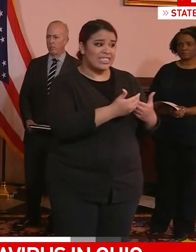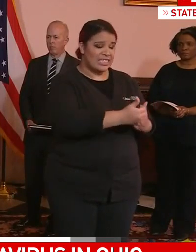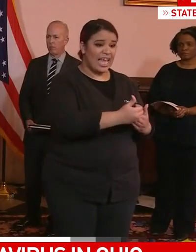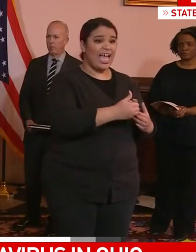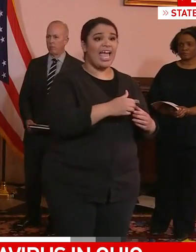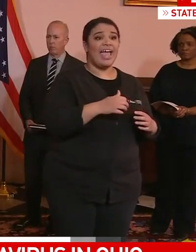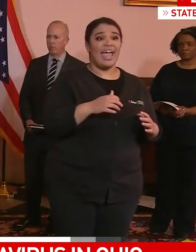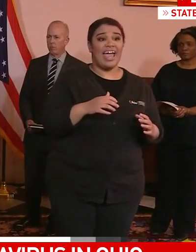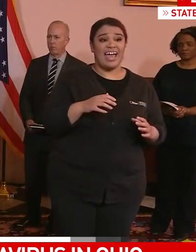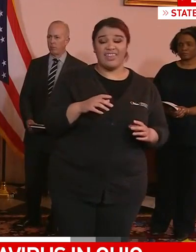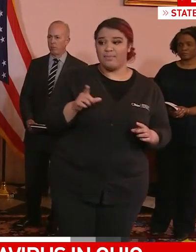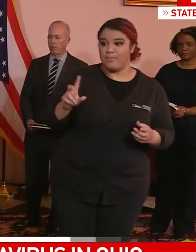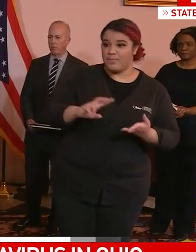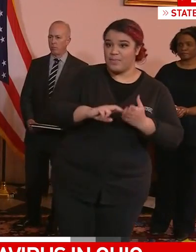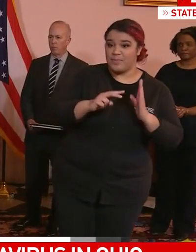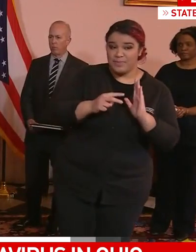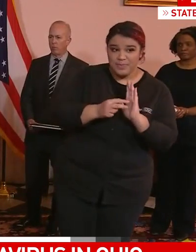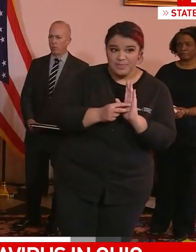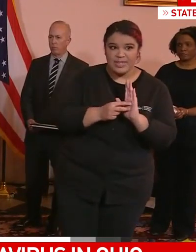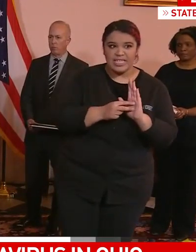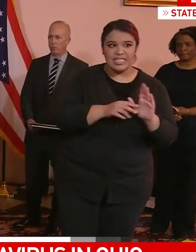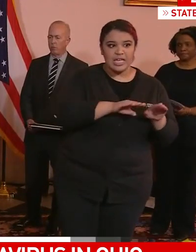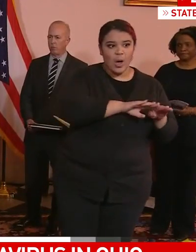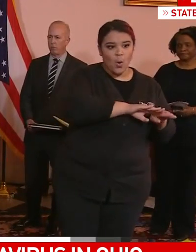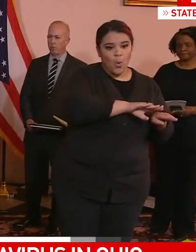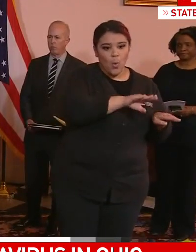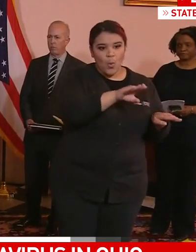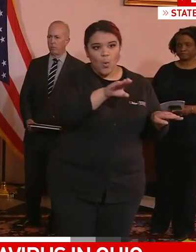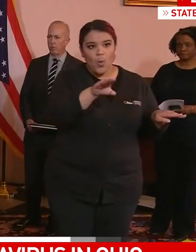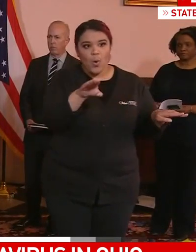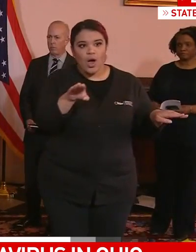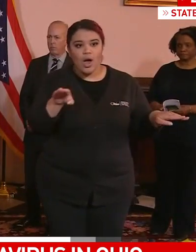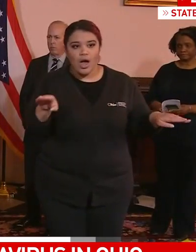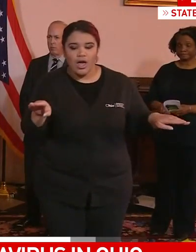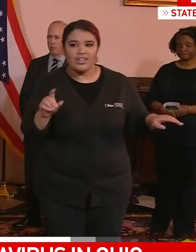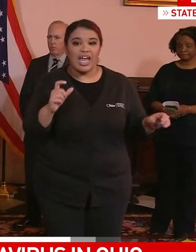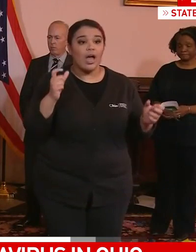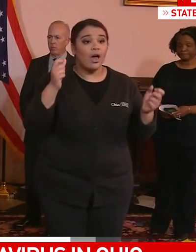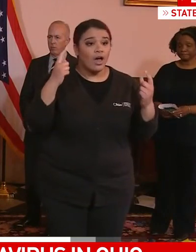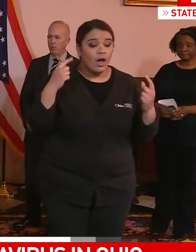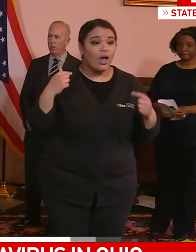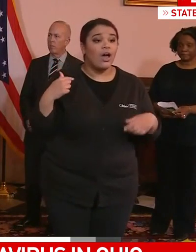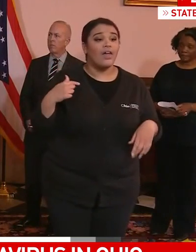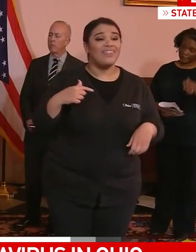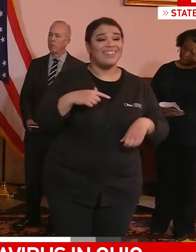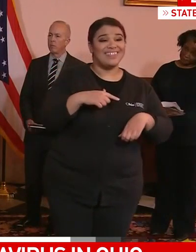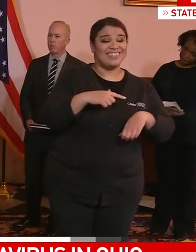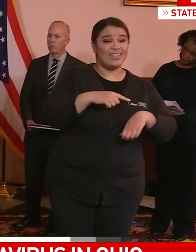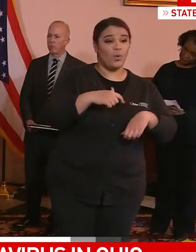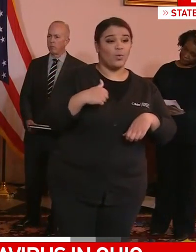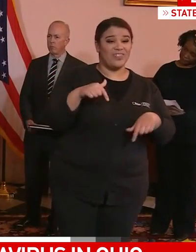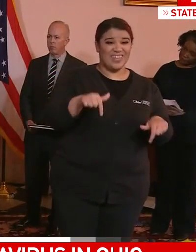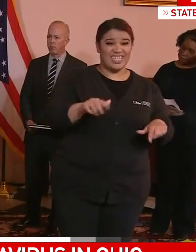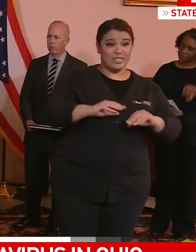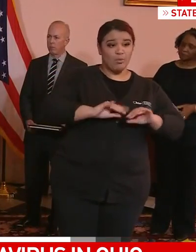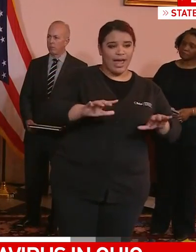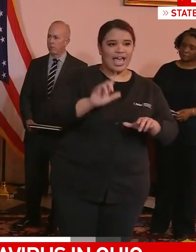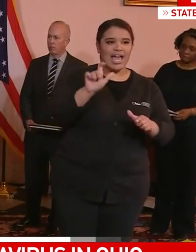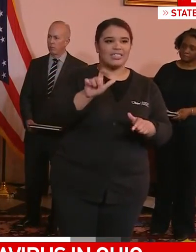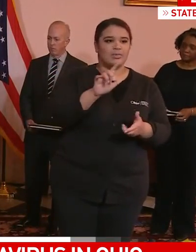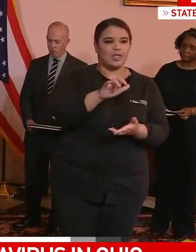this time a little bit. You know, we all want this over quickly, but we have to extend the time and slow the spread because